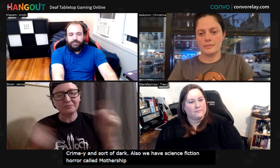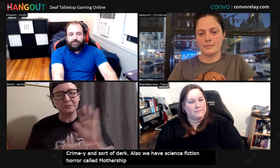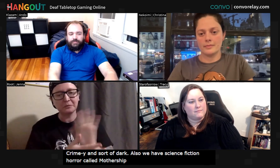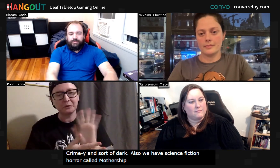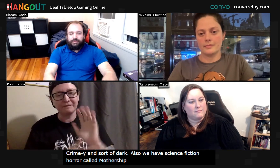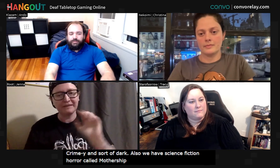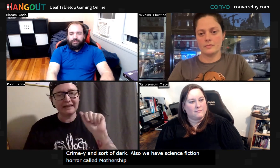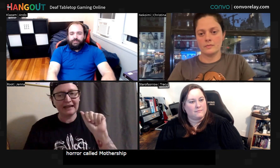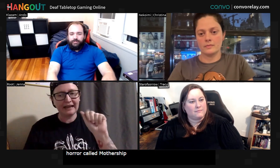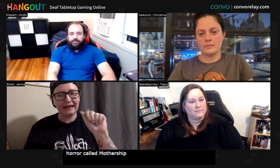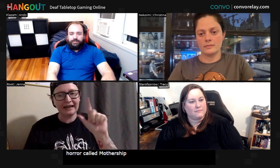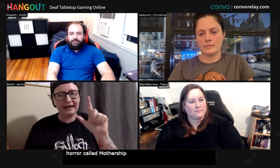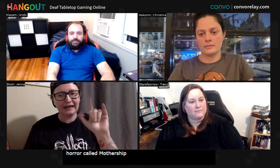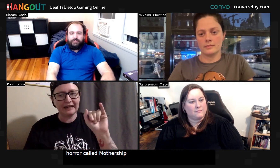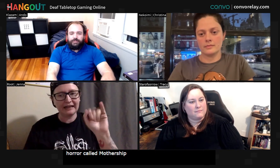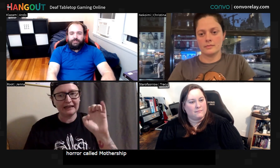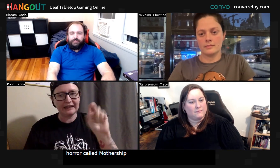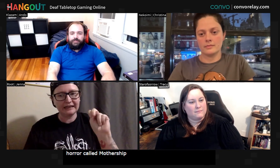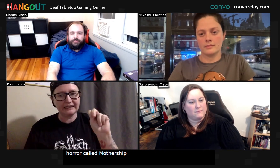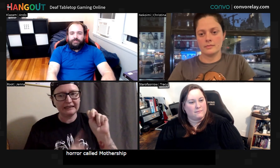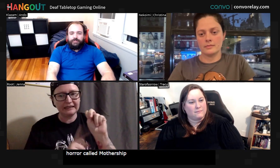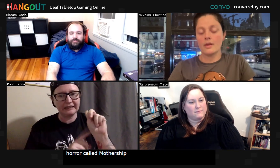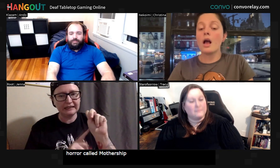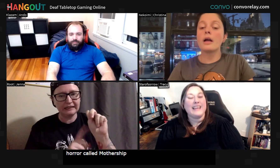was the famous movie Alien,